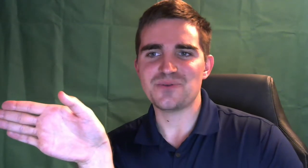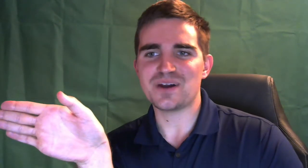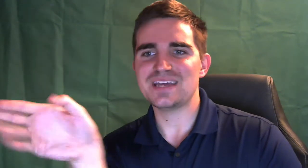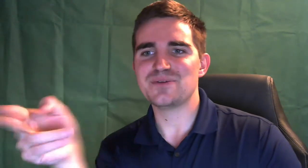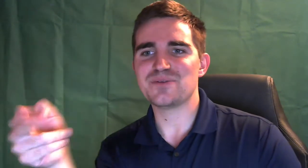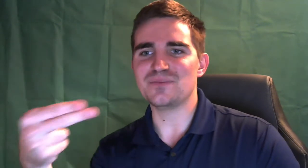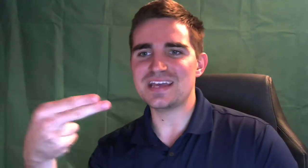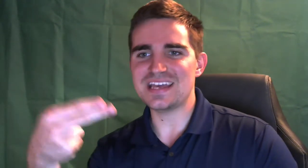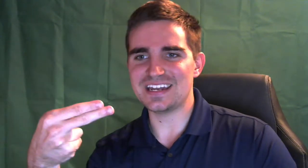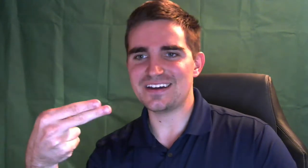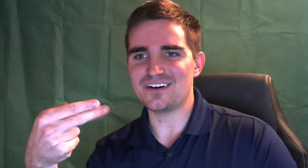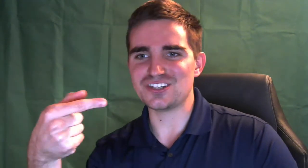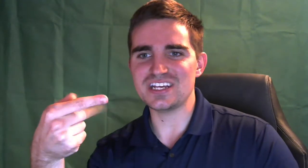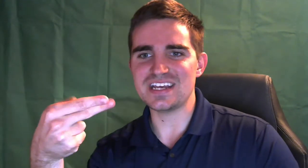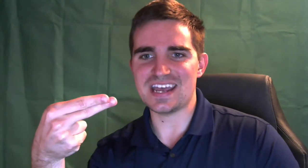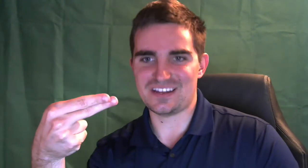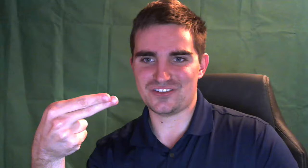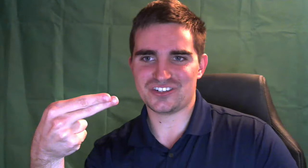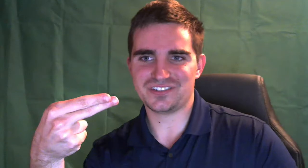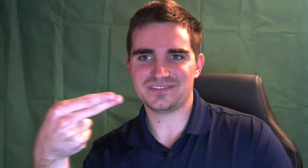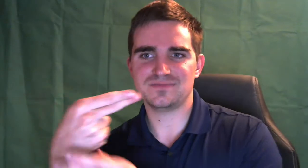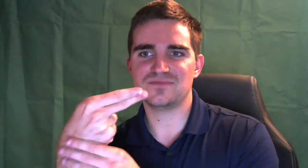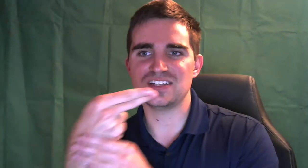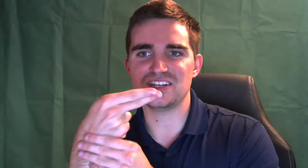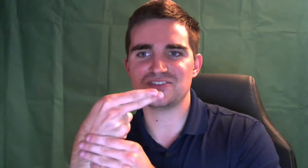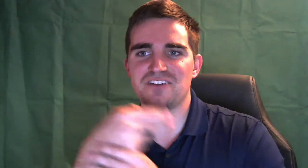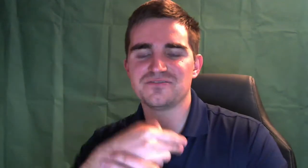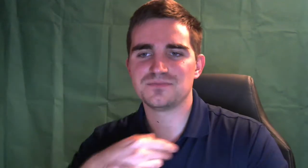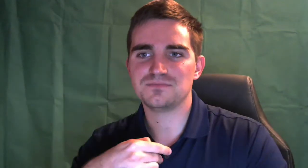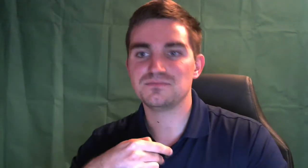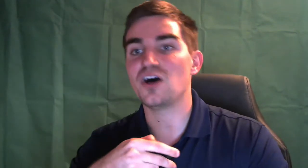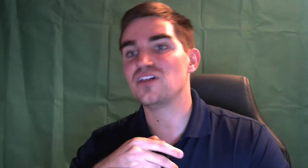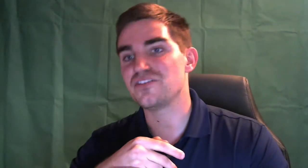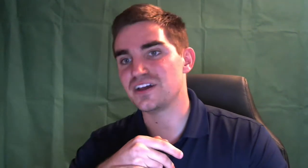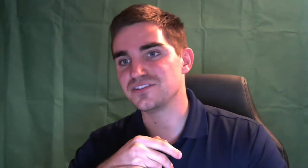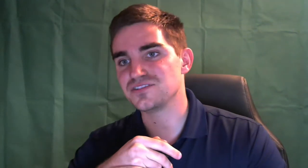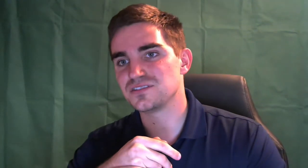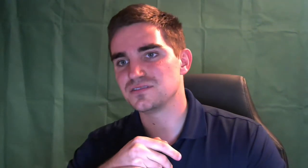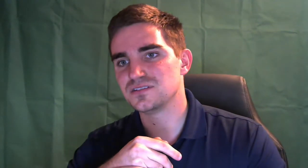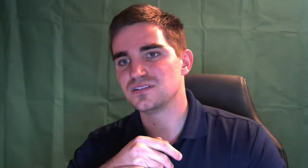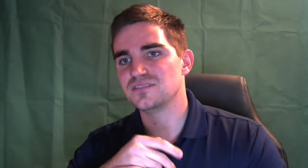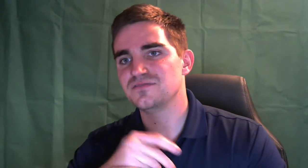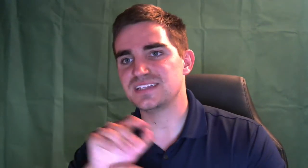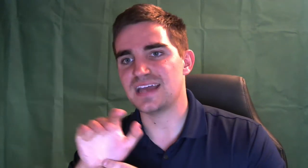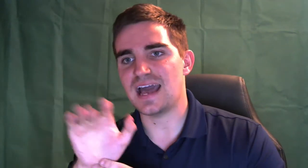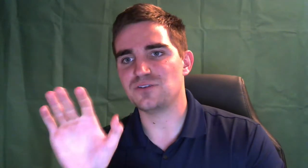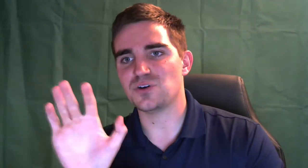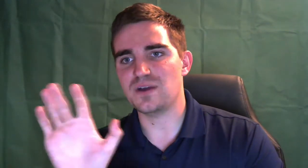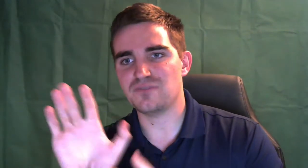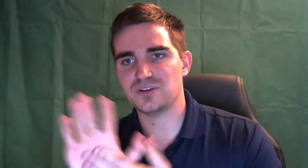to keep your palm in on G and H, facing yourself, but all other letters facing out, away from yourself.